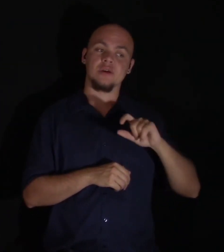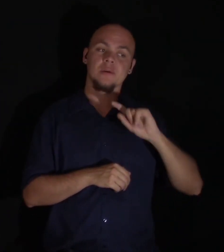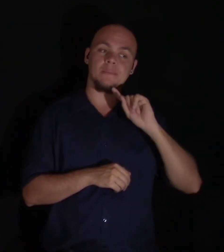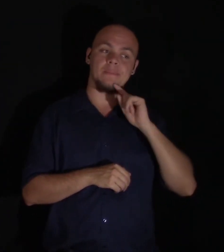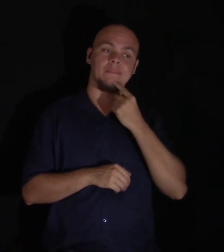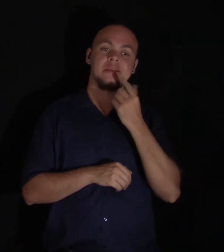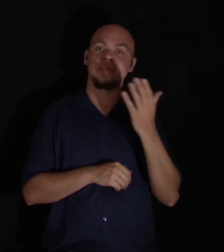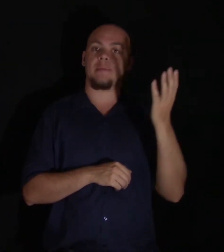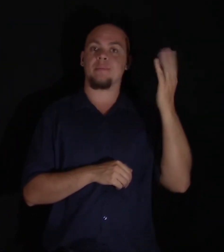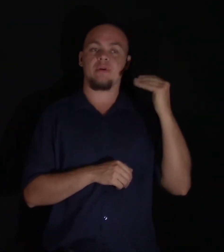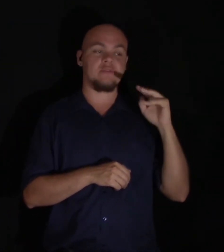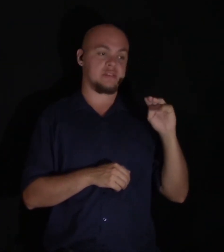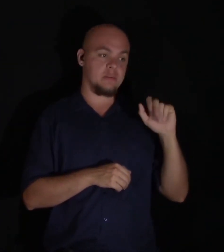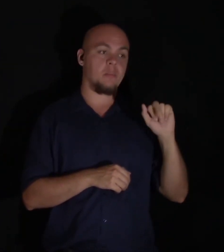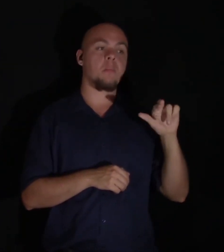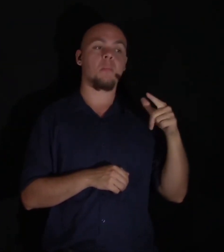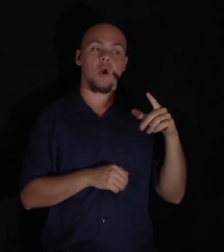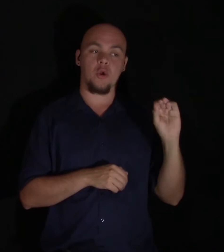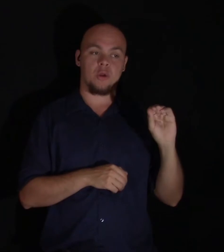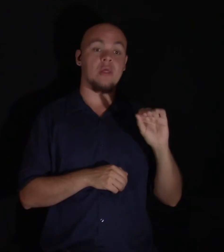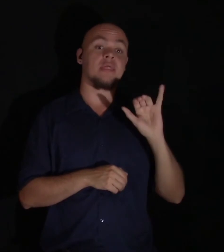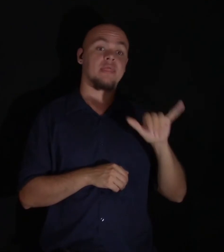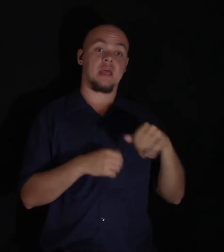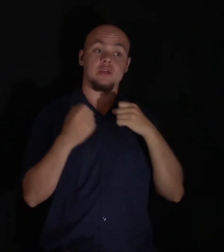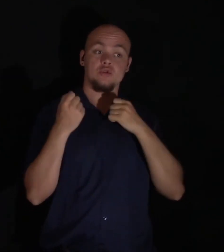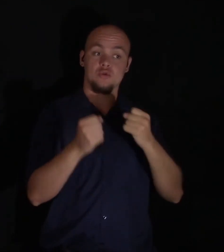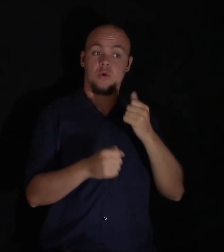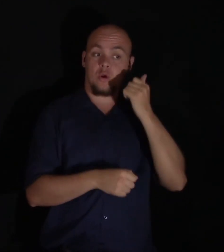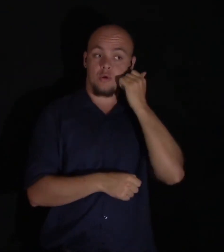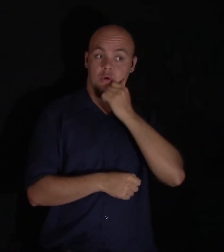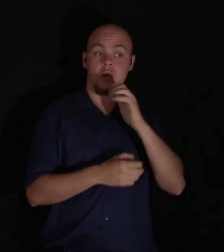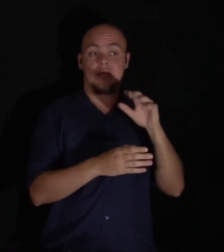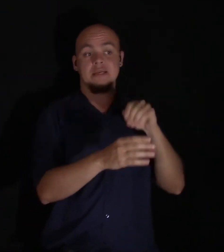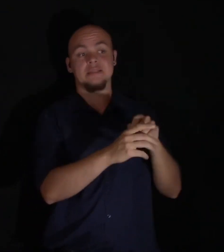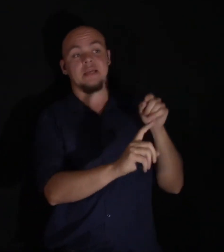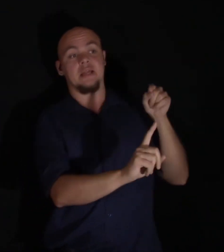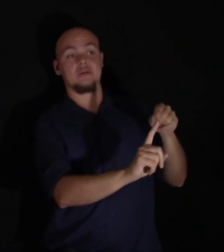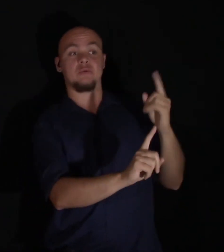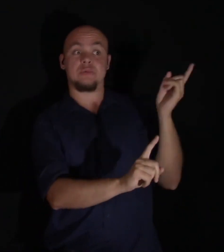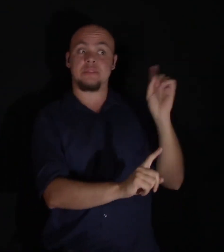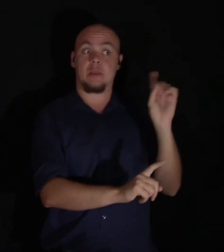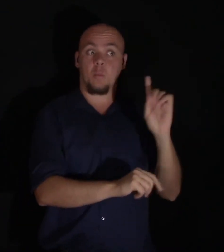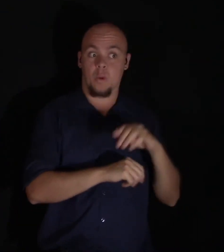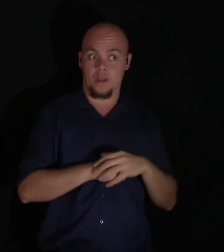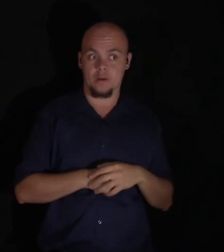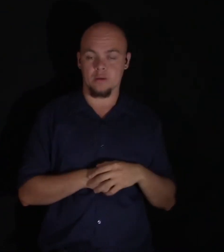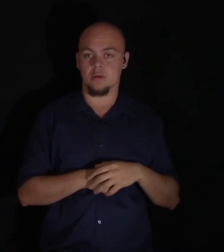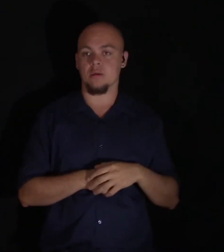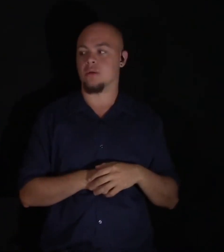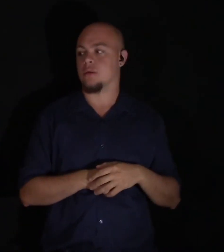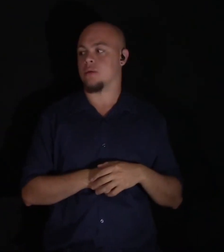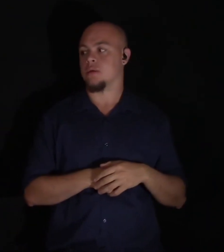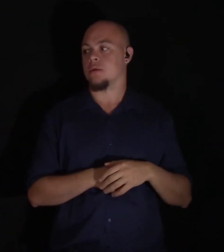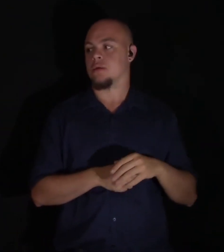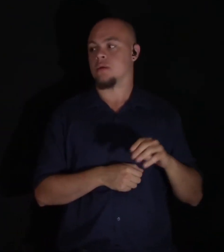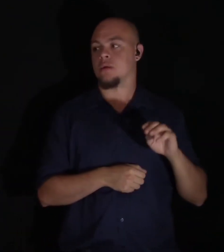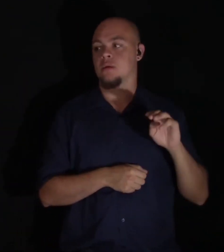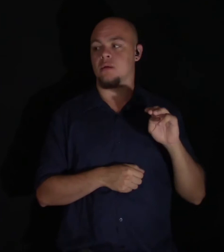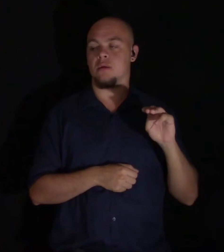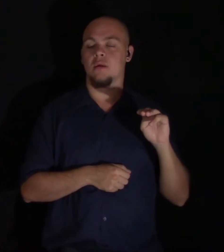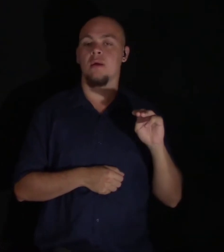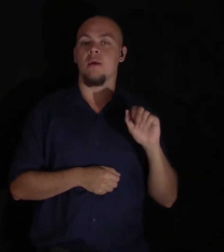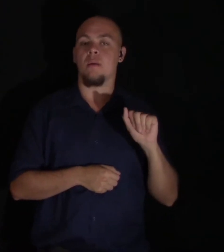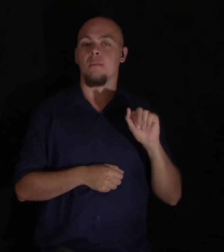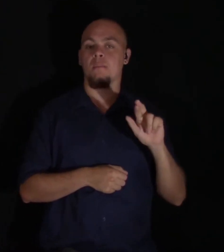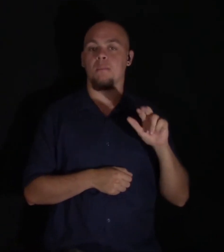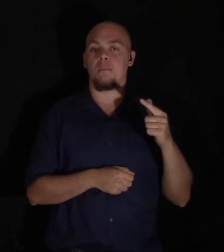Margot. I hope that strong gal is still in there somewhere." Margot felt flattened